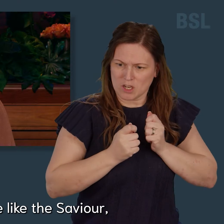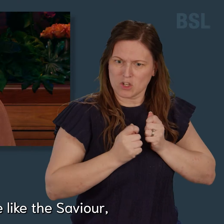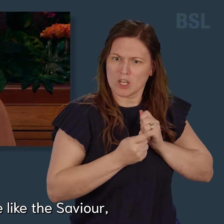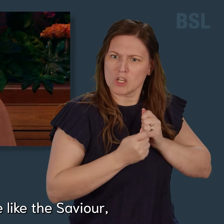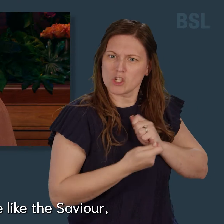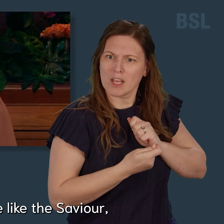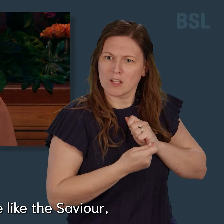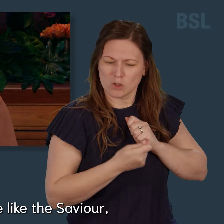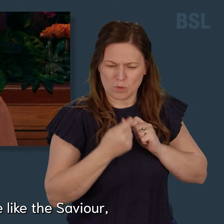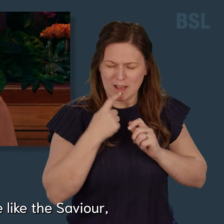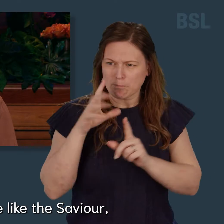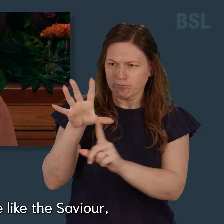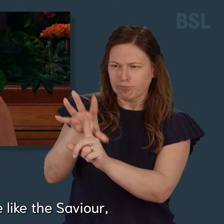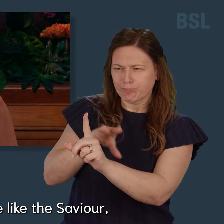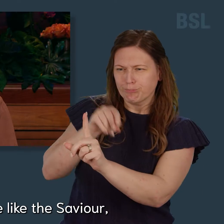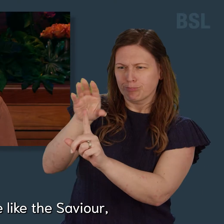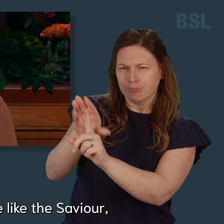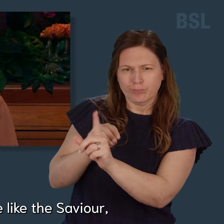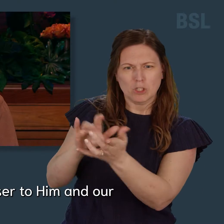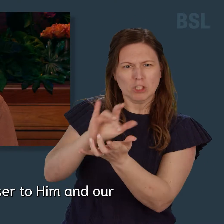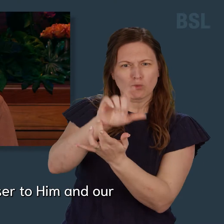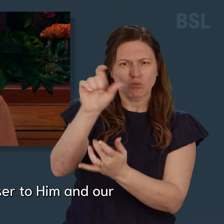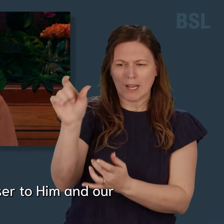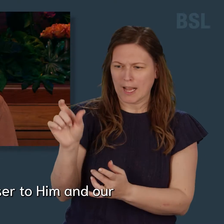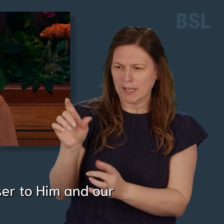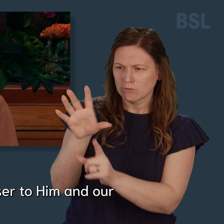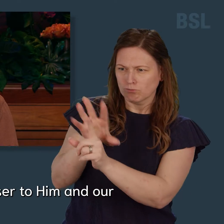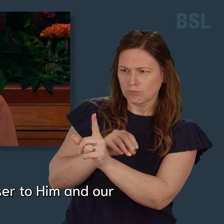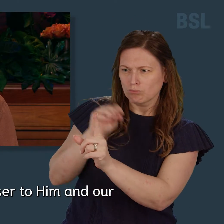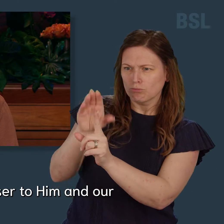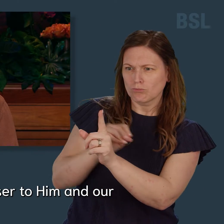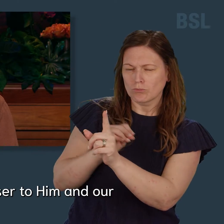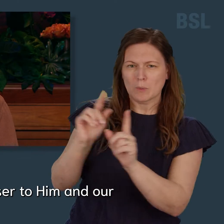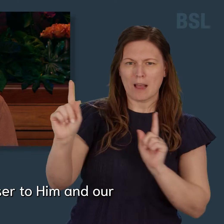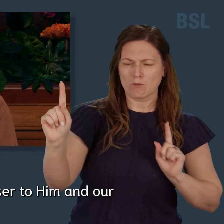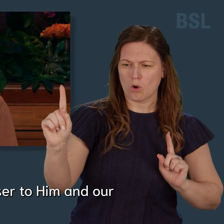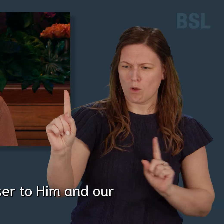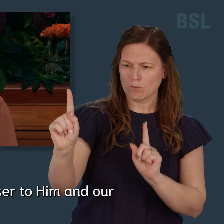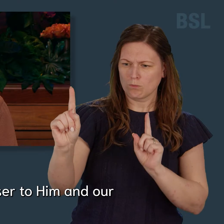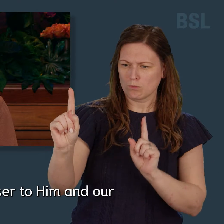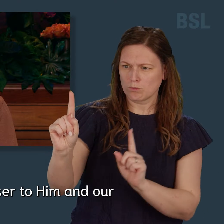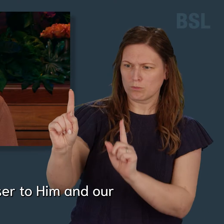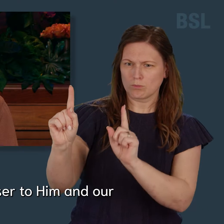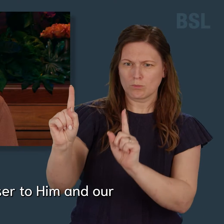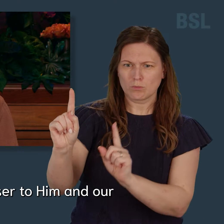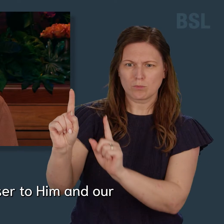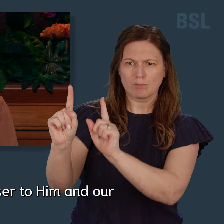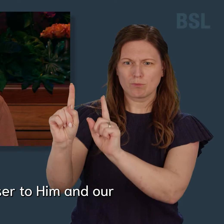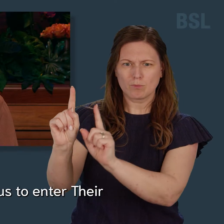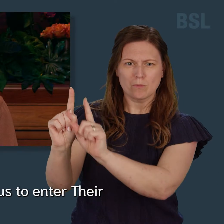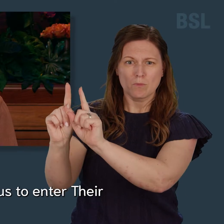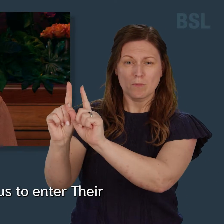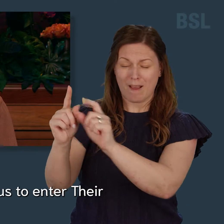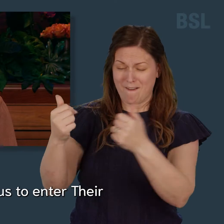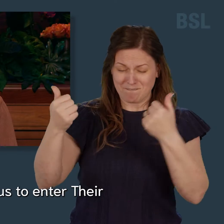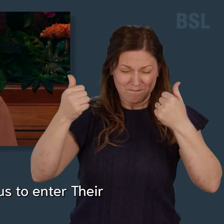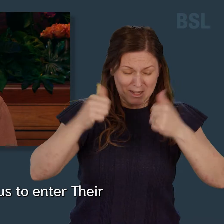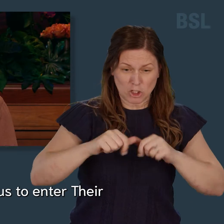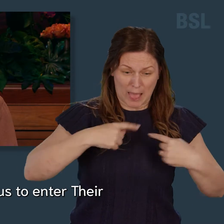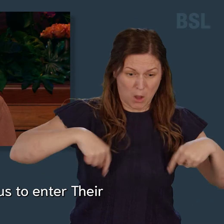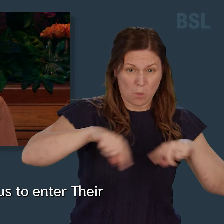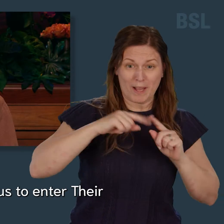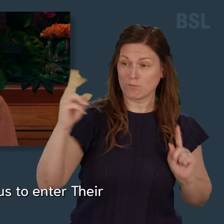lift us to become more like the Savior, drawing us closer and closer to Him and our Father, and